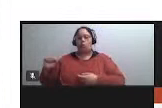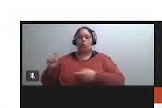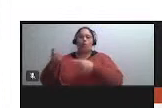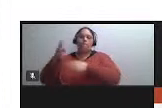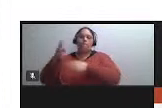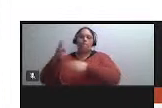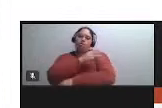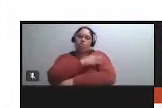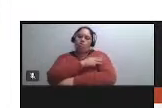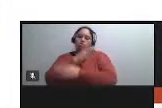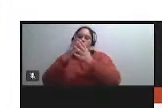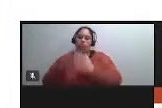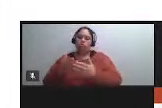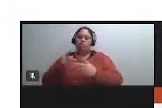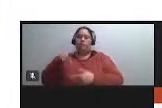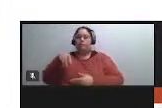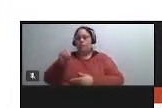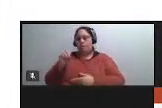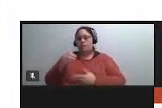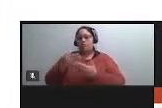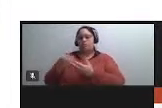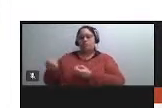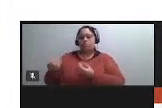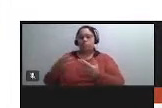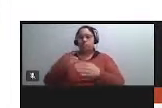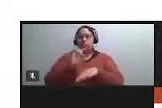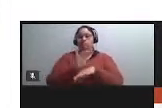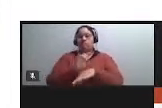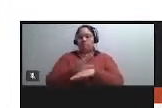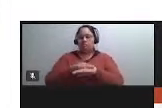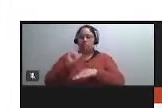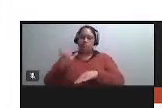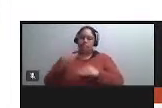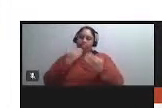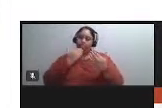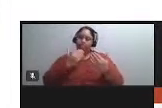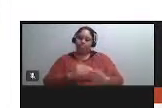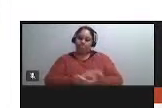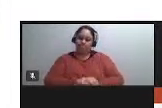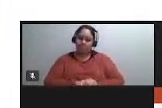manager PEO, to provide feedback on that. Thank you.